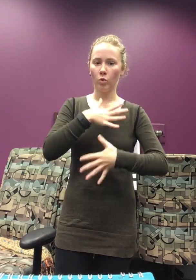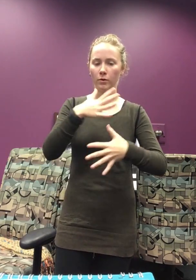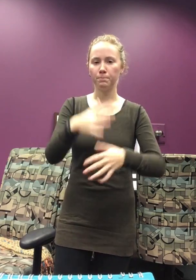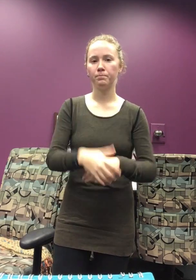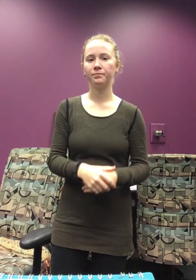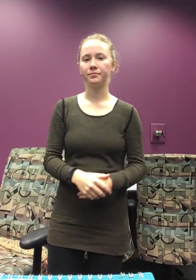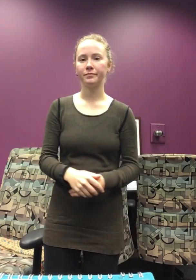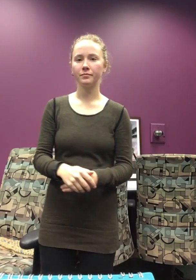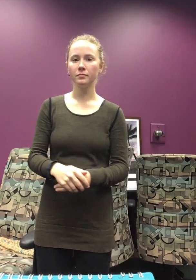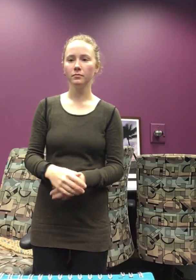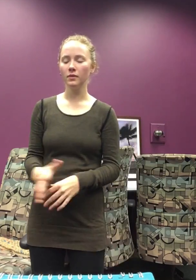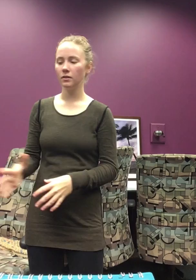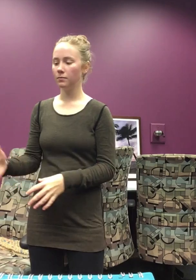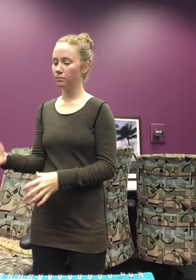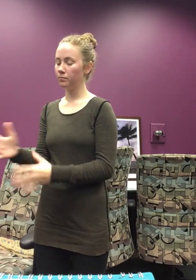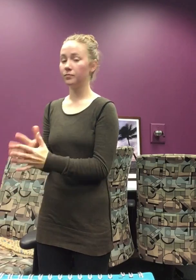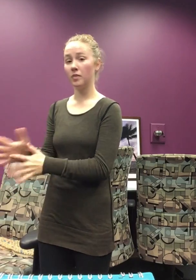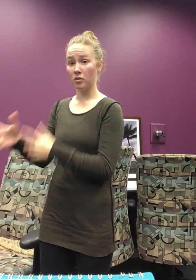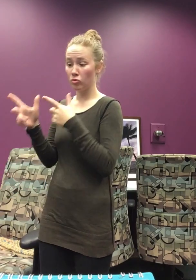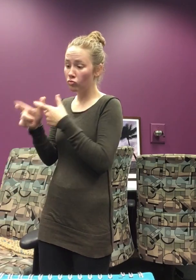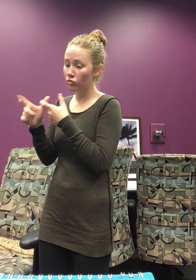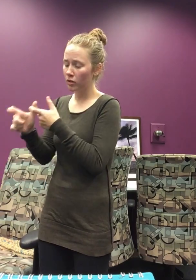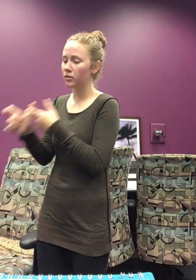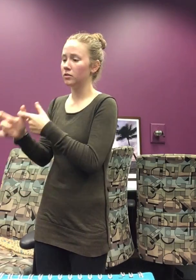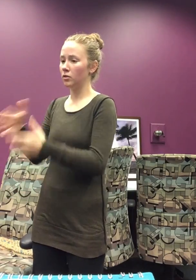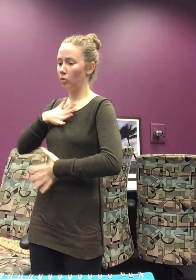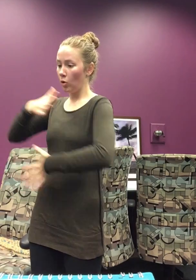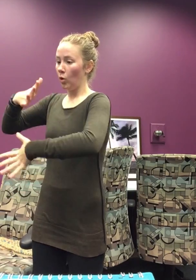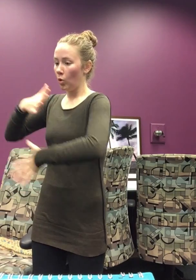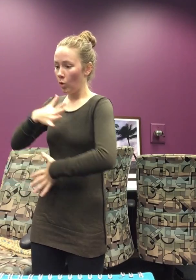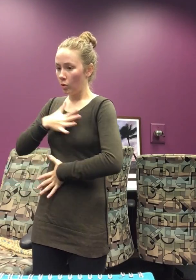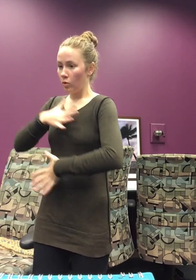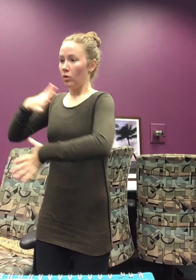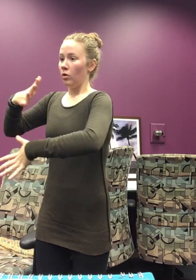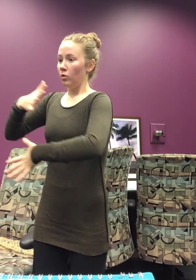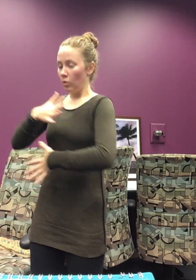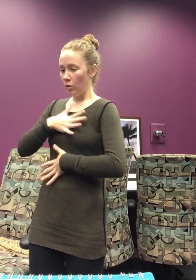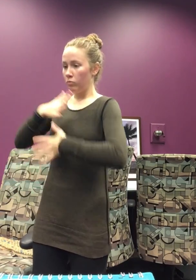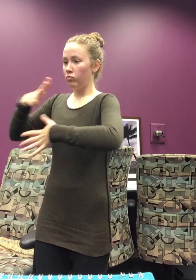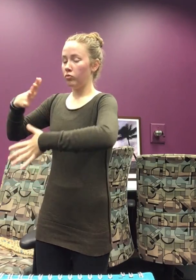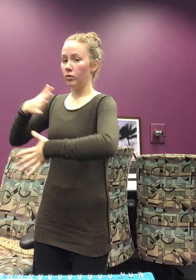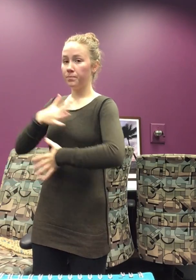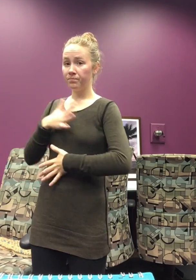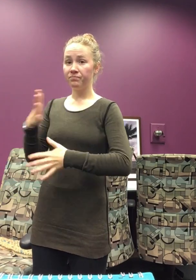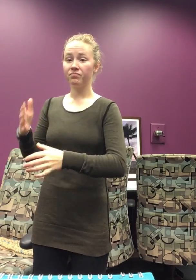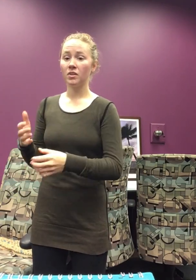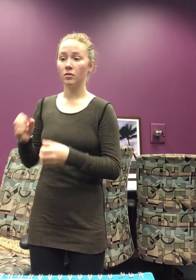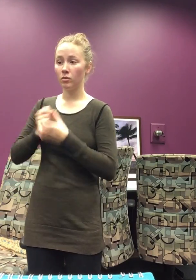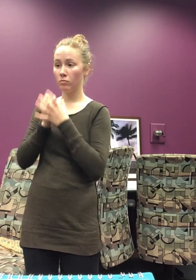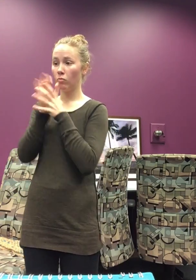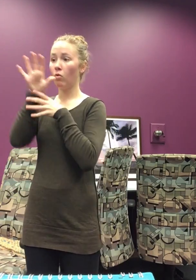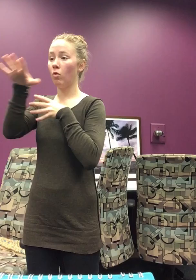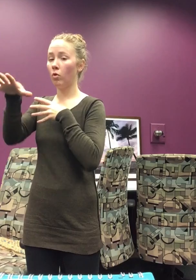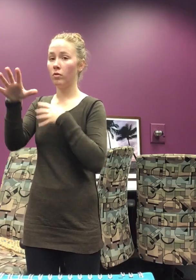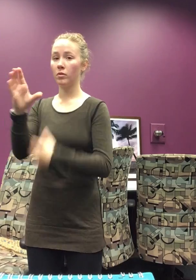oxygen into your body, also you're breathing out more because you're getting rid of more carbon dioxide. All